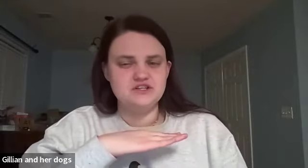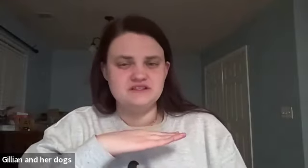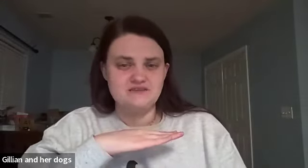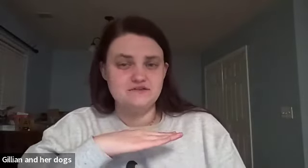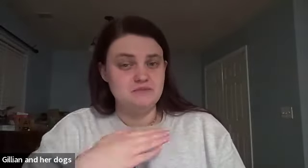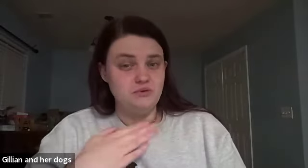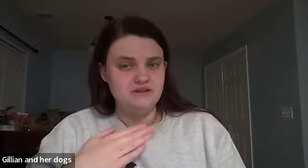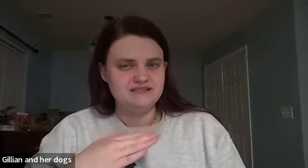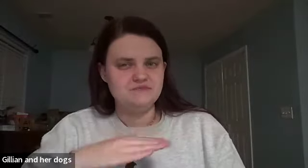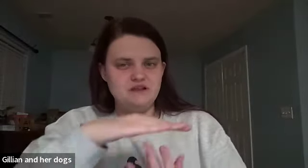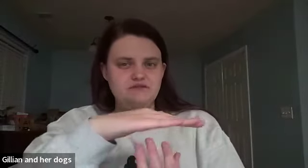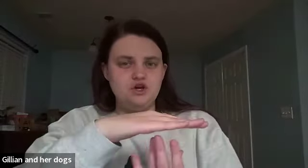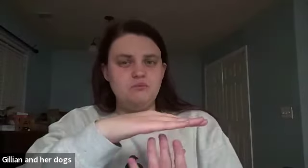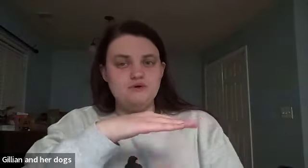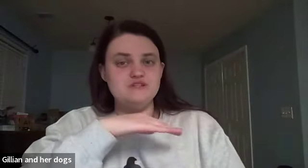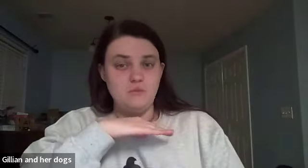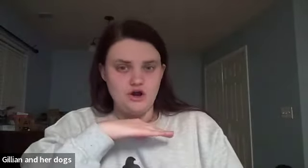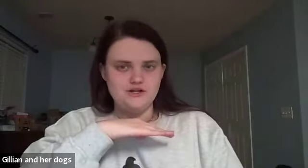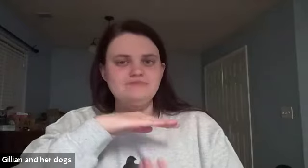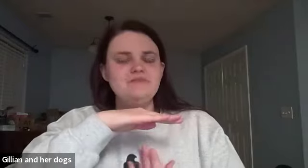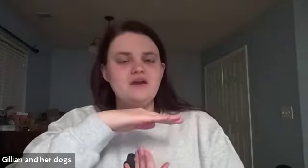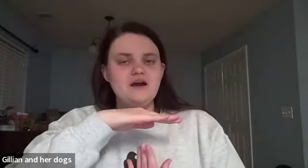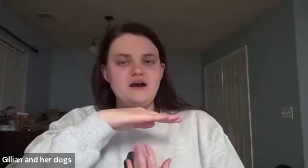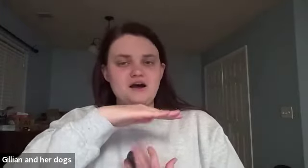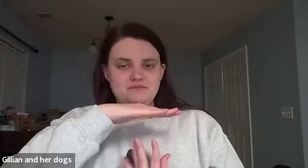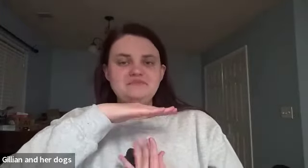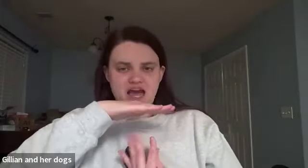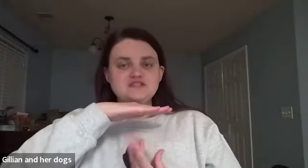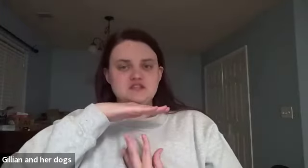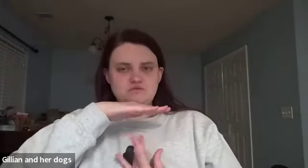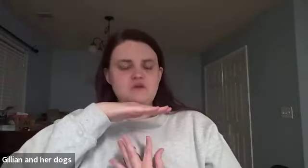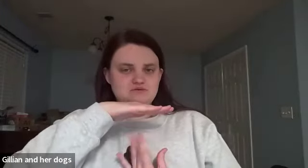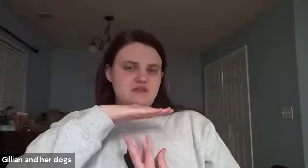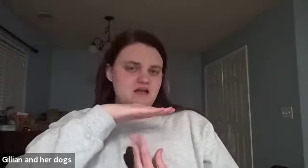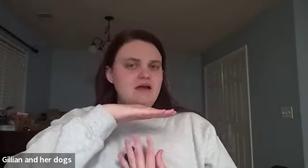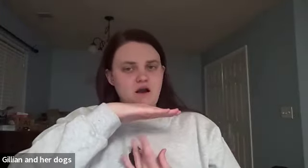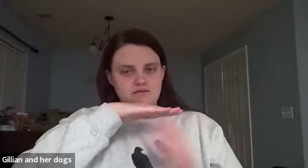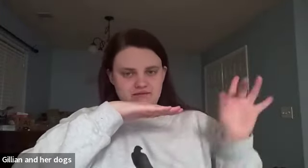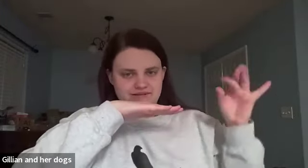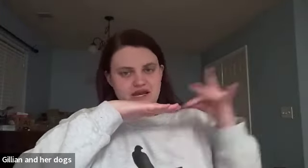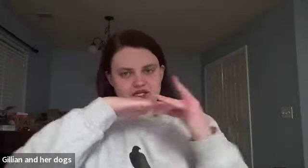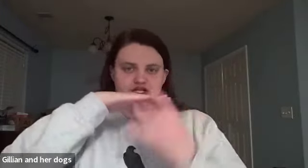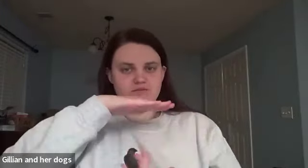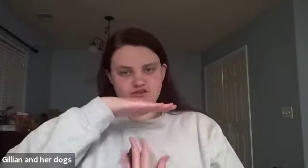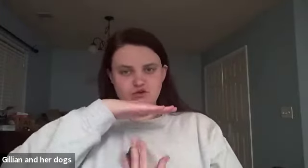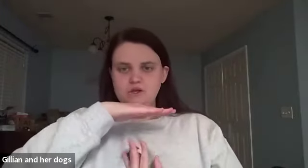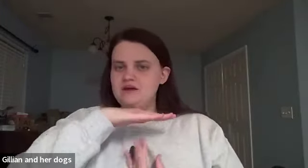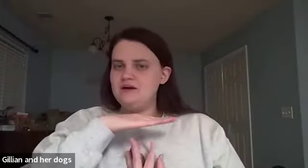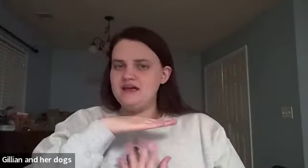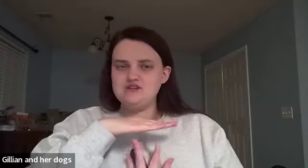to the sign for like boiling something, like if you're gonna boil some water, that's where that like that connection comes through. And